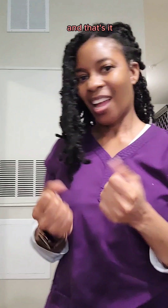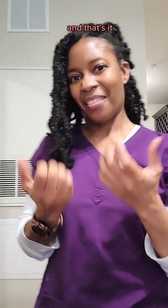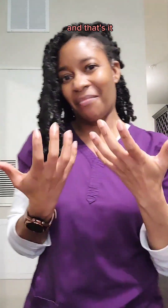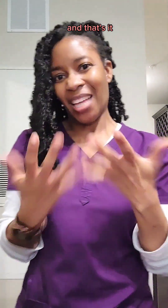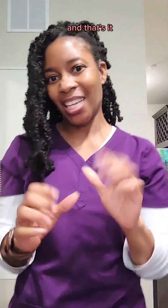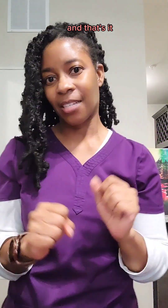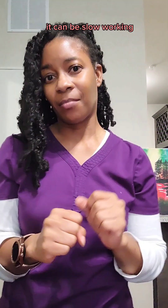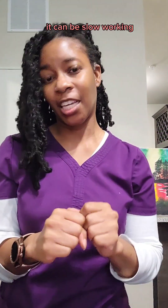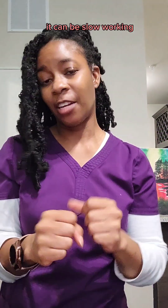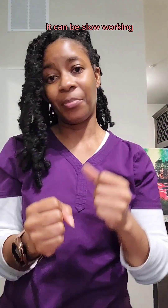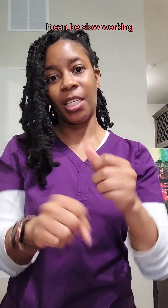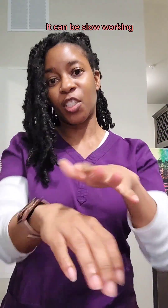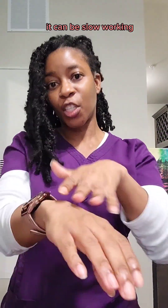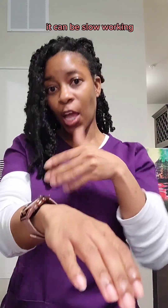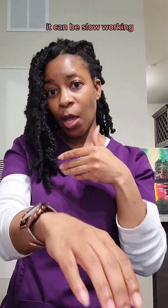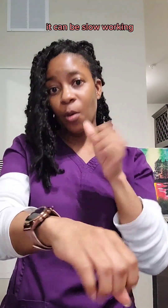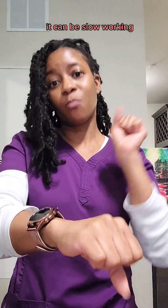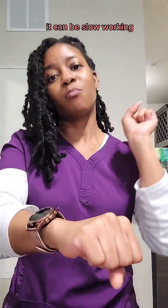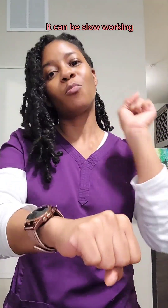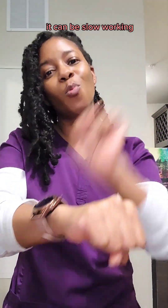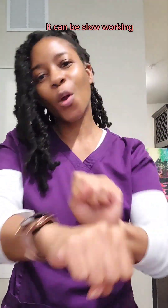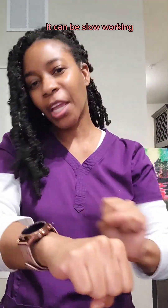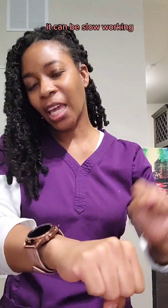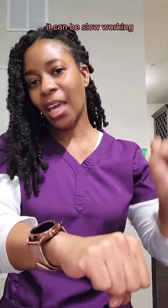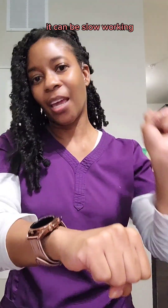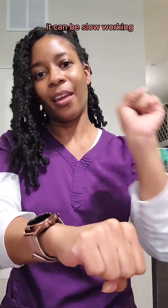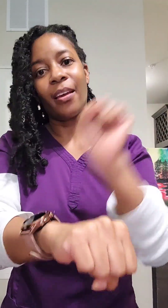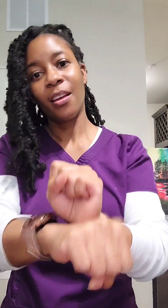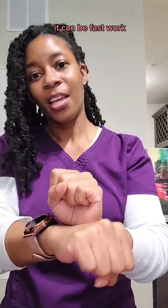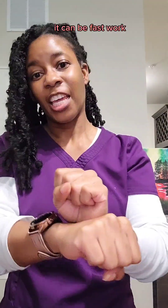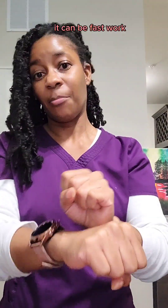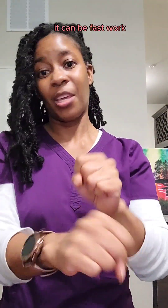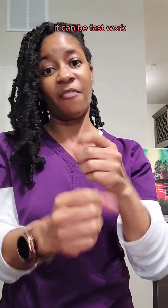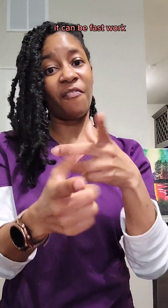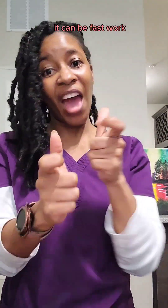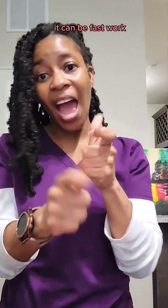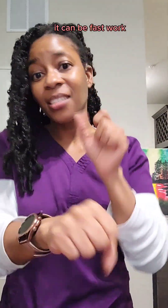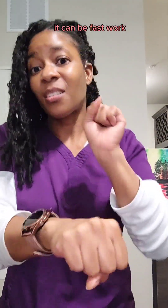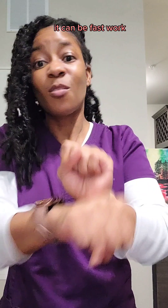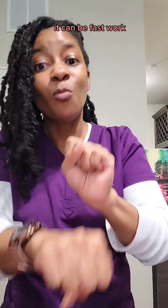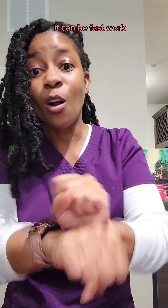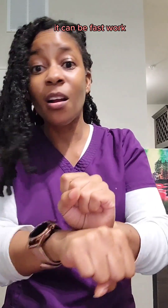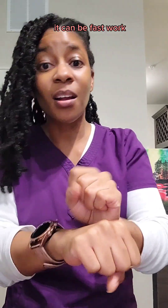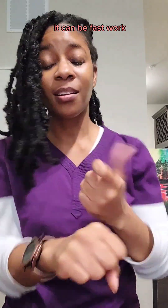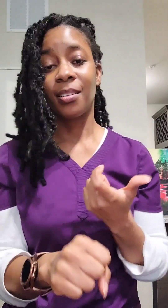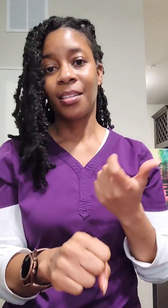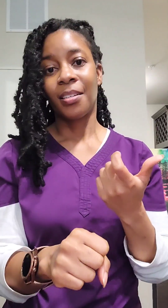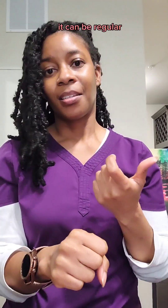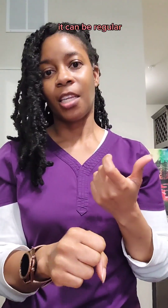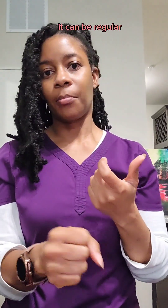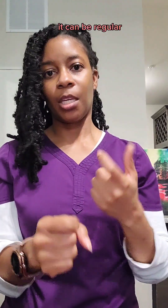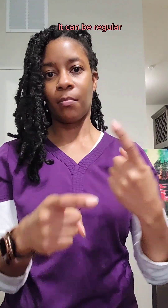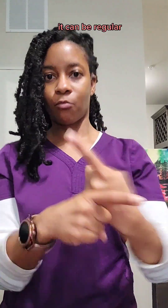And that's it. It can be slow, working. It can be fast, work. It can be